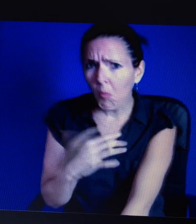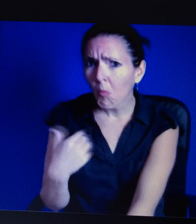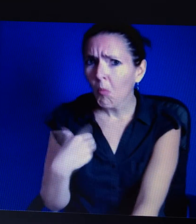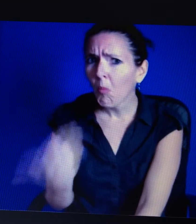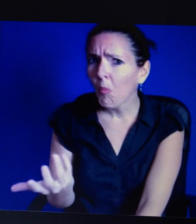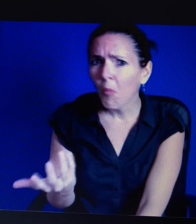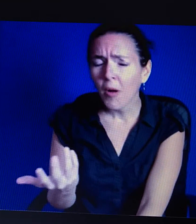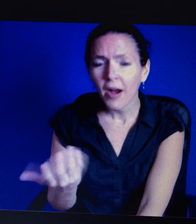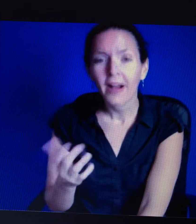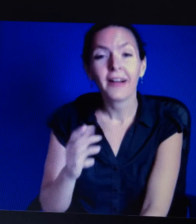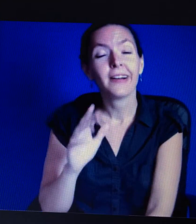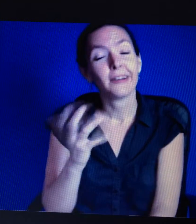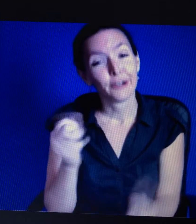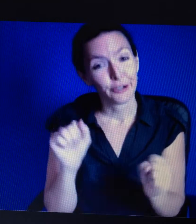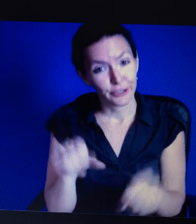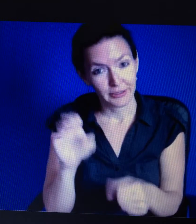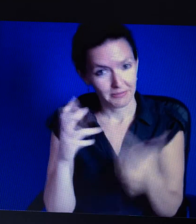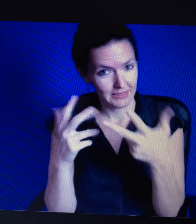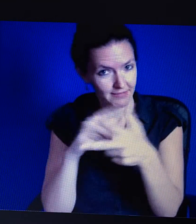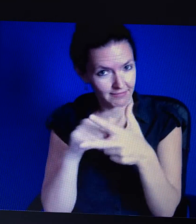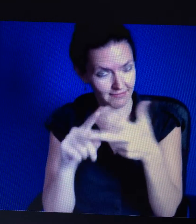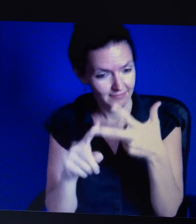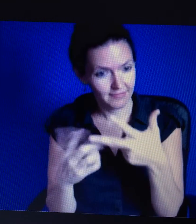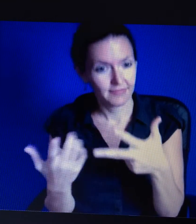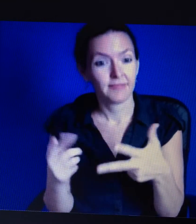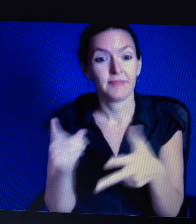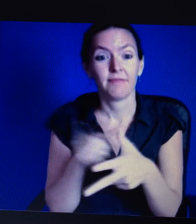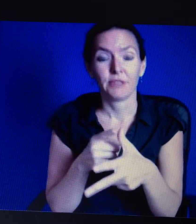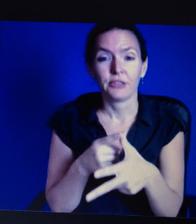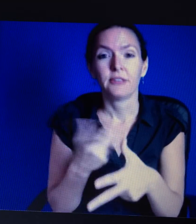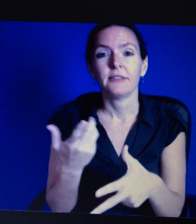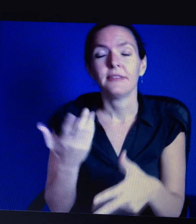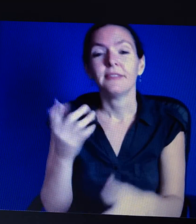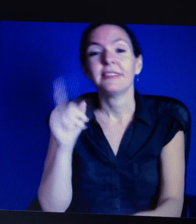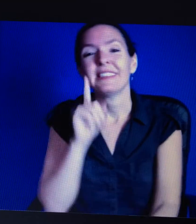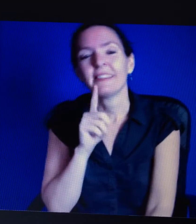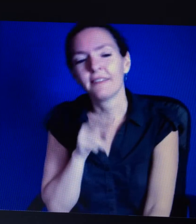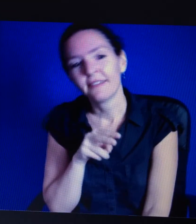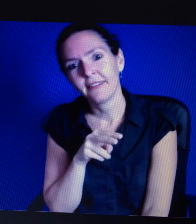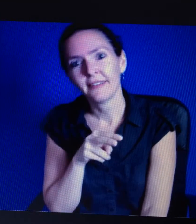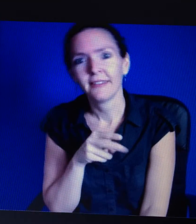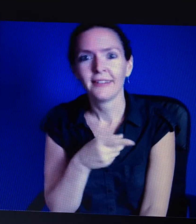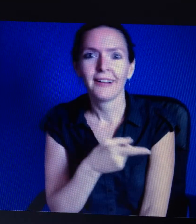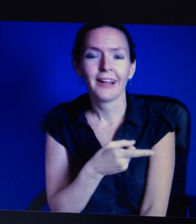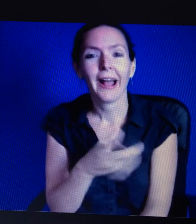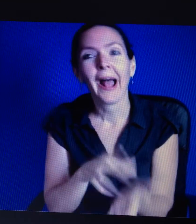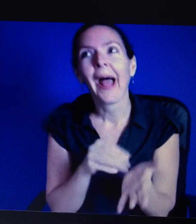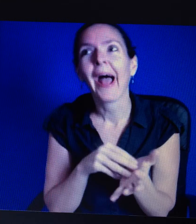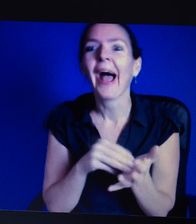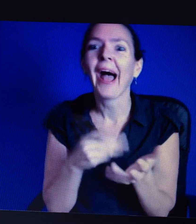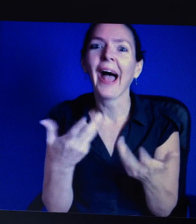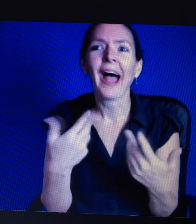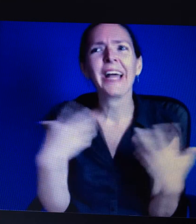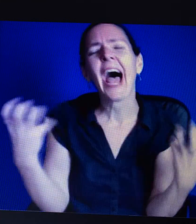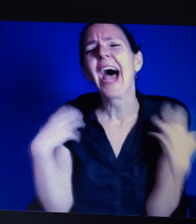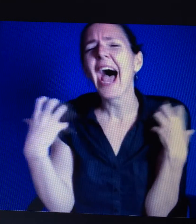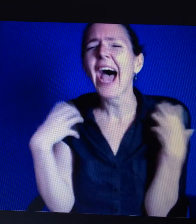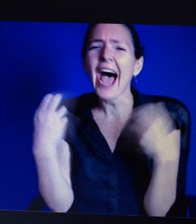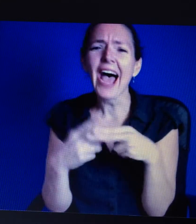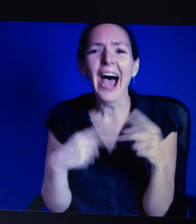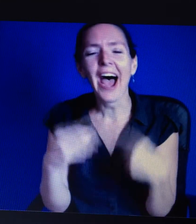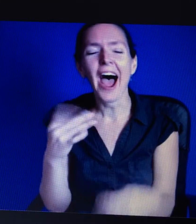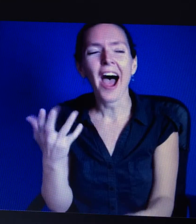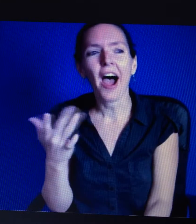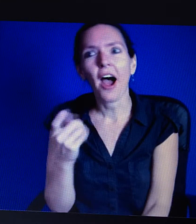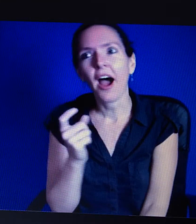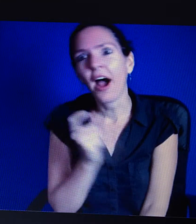It's D because I have curly hair. It could be one of three reasons. One, the deaf person sees that the novice is